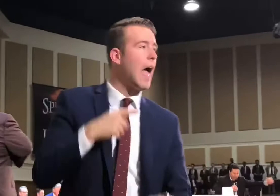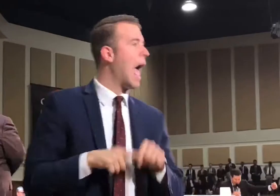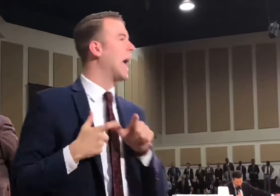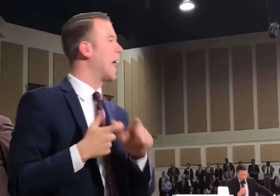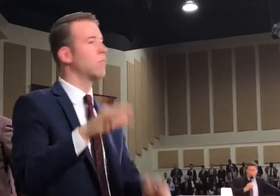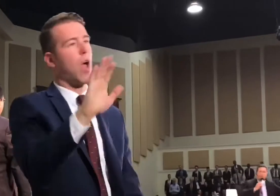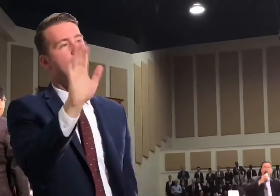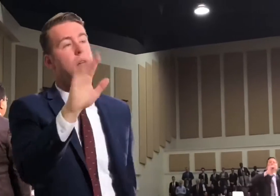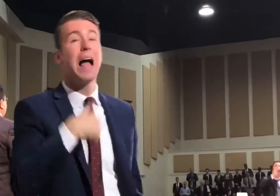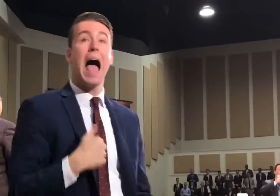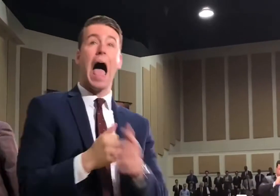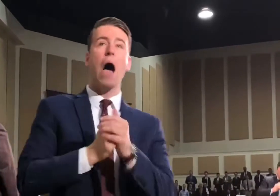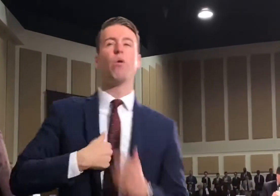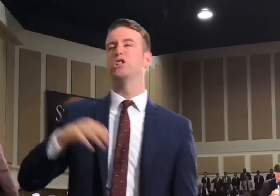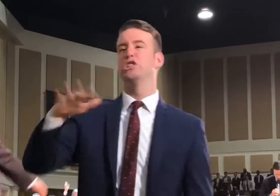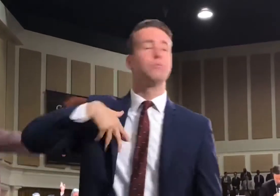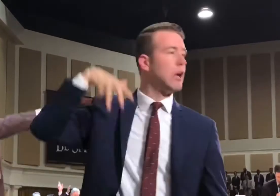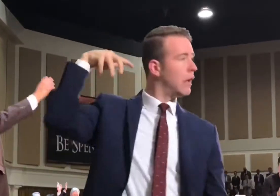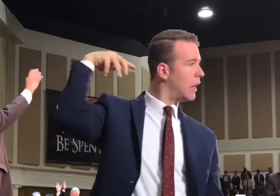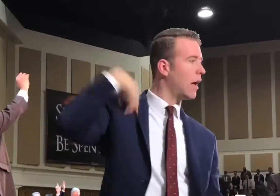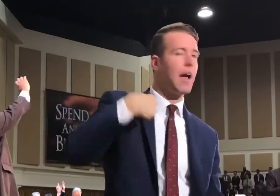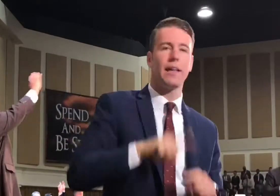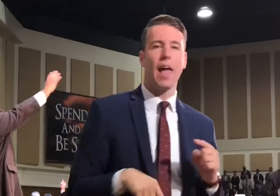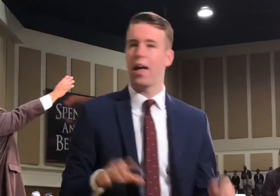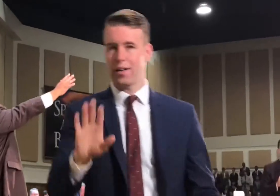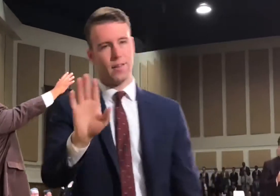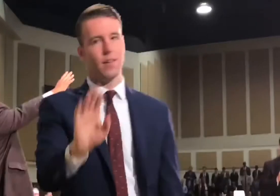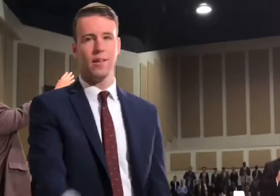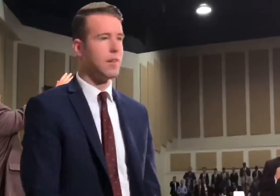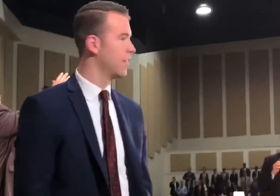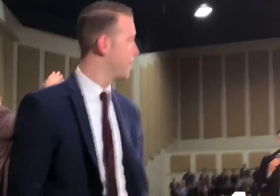aisles and worship and dance before God.